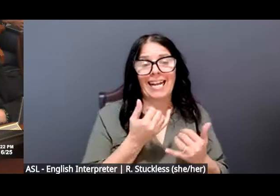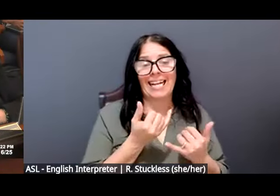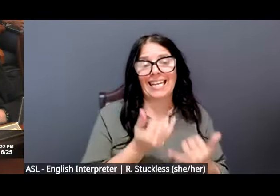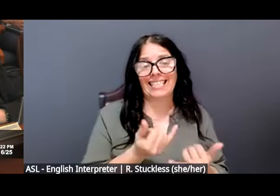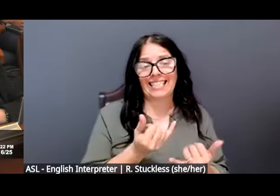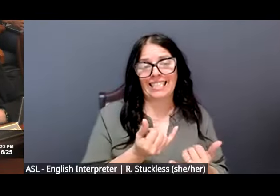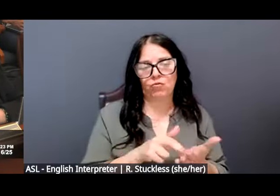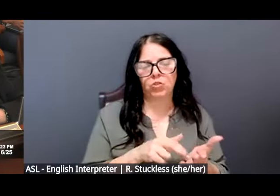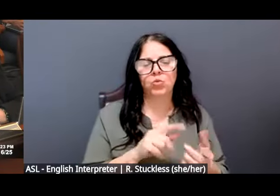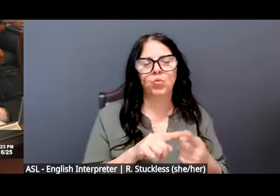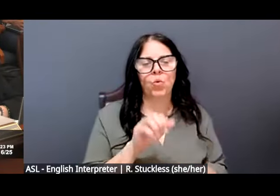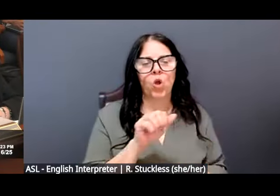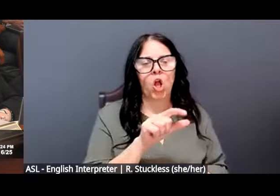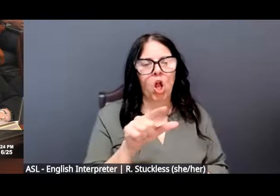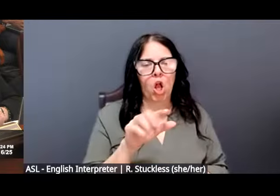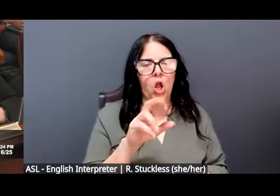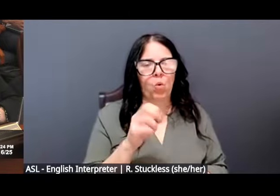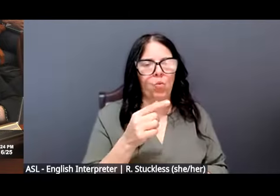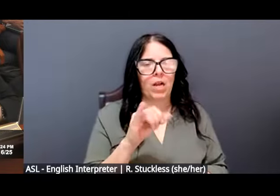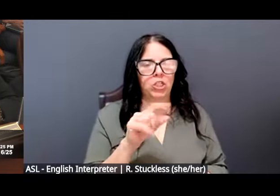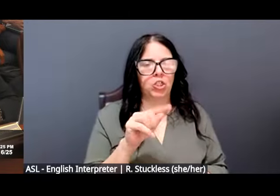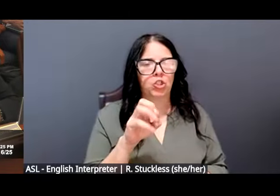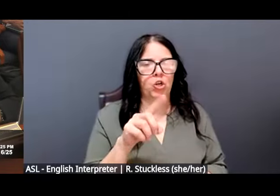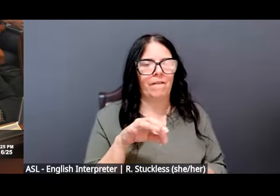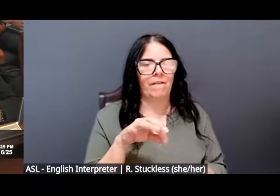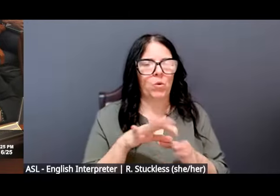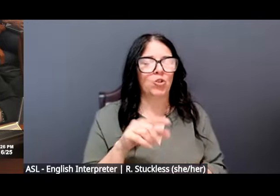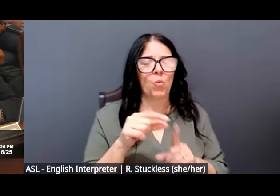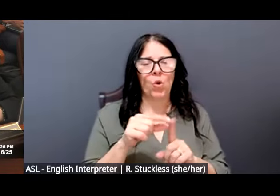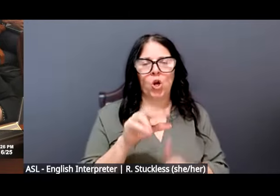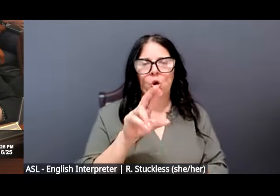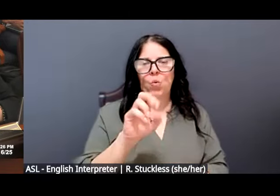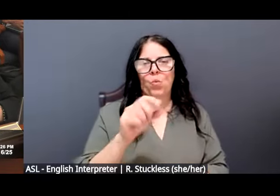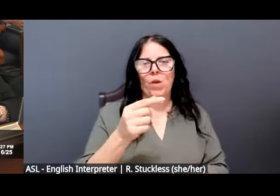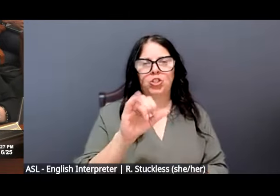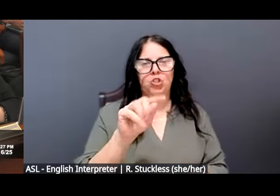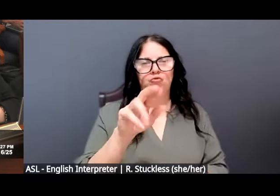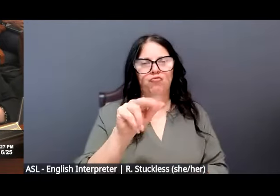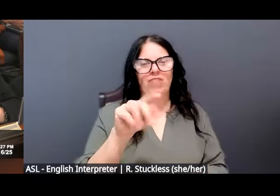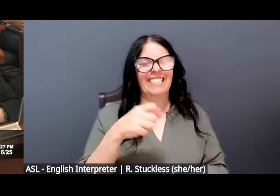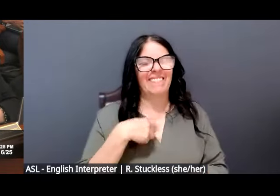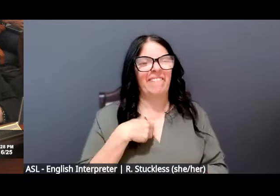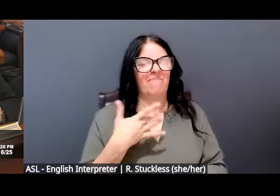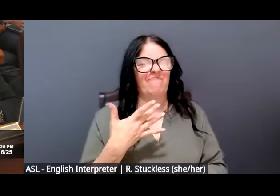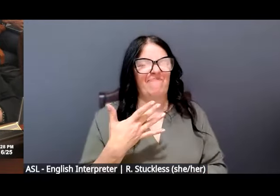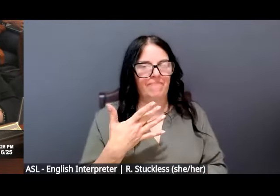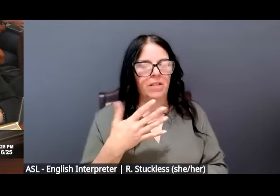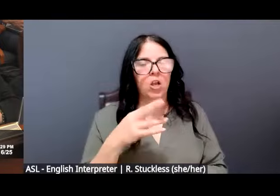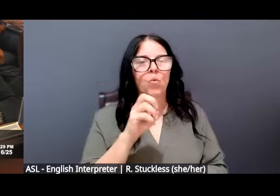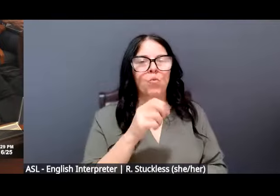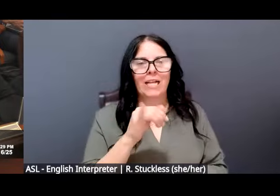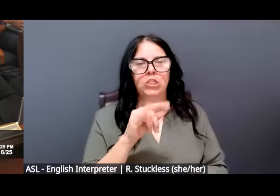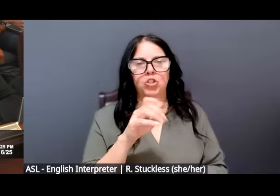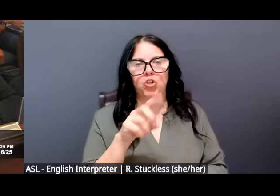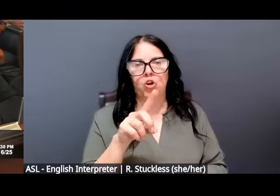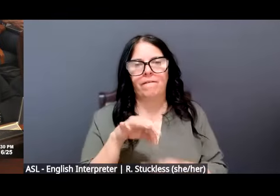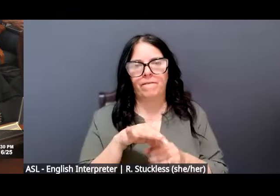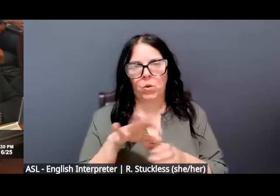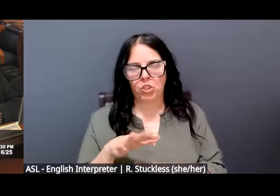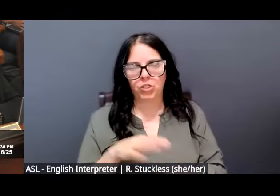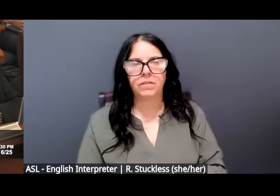I don't think registrant is a very good word. But then I think if you